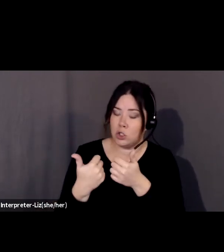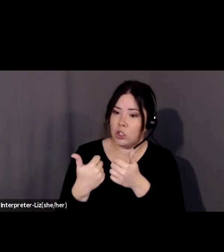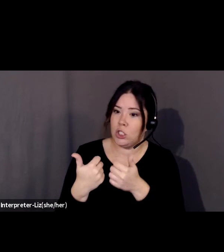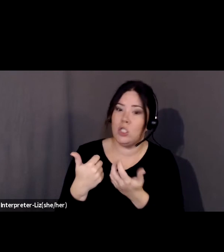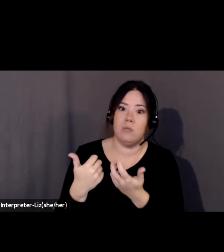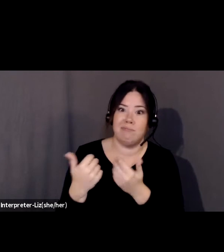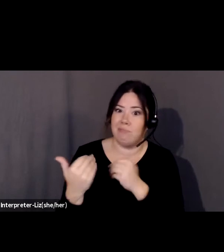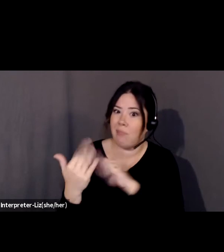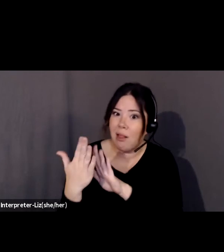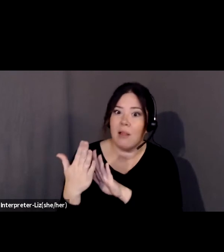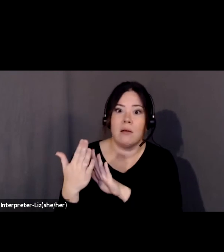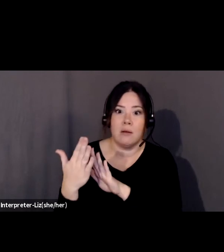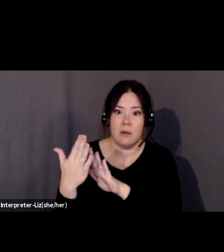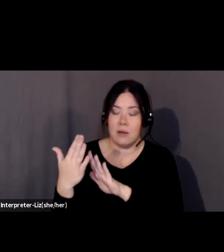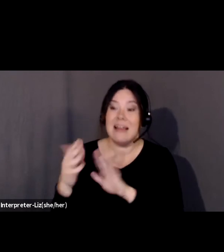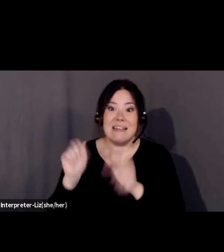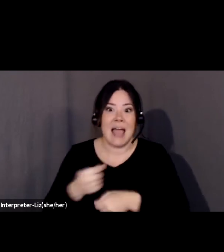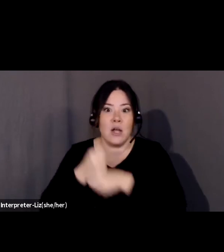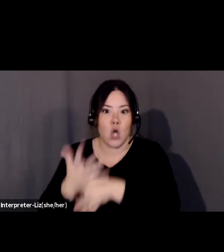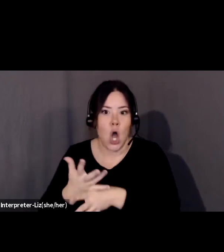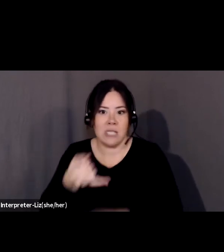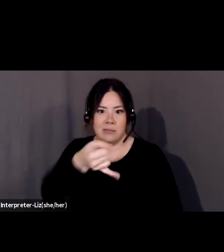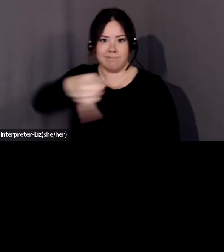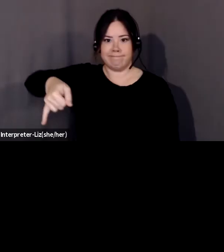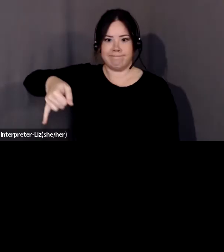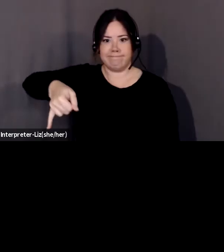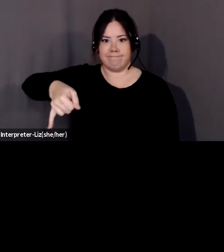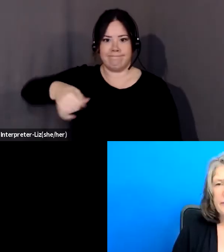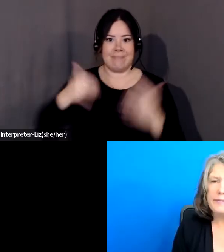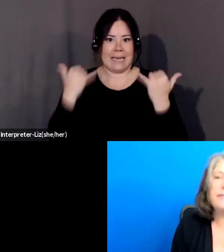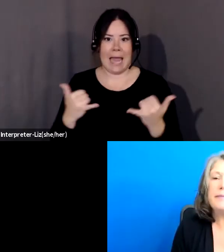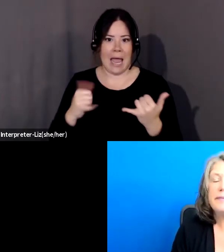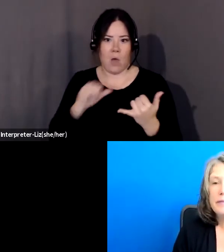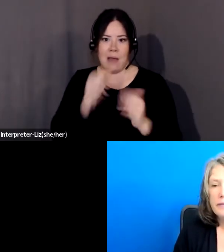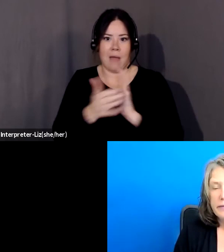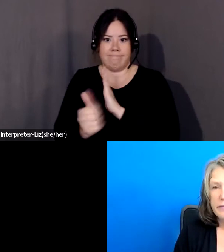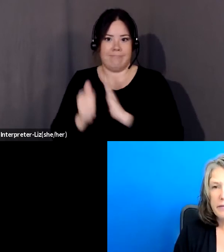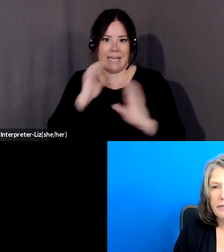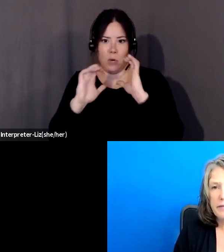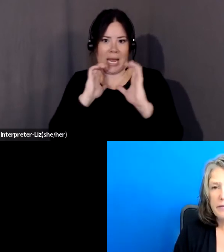position, and that will close the door on positive, effective communication. So in this game,